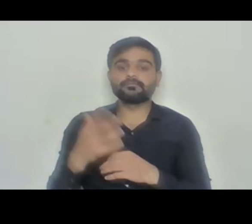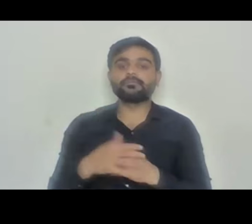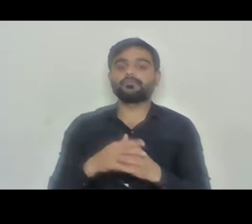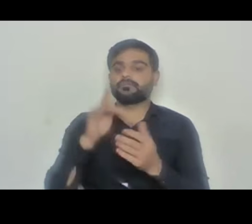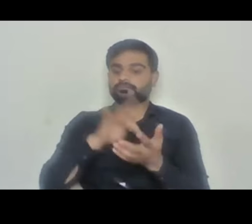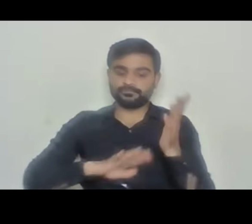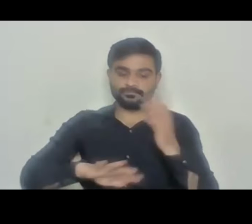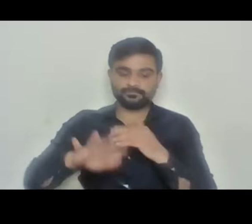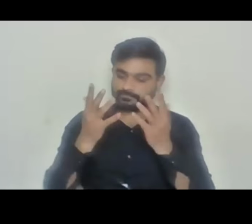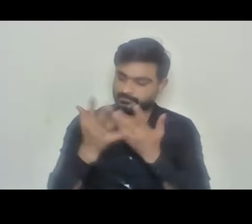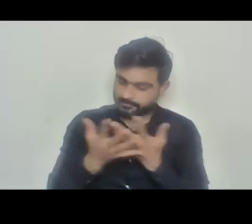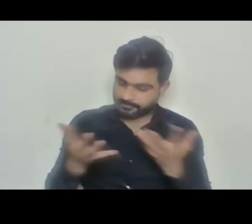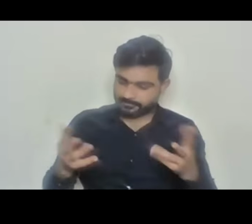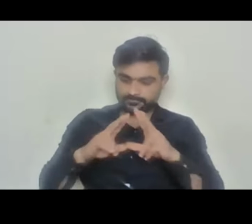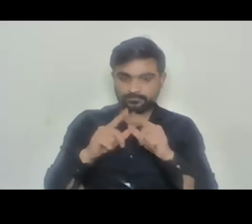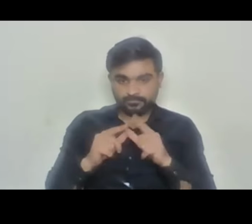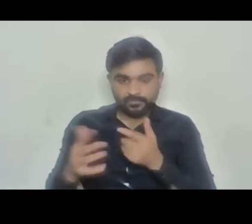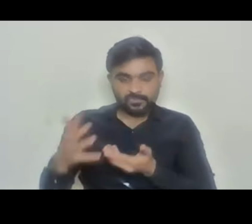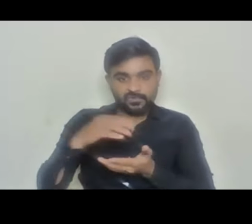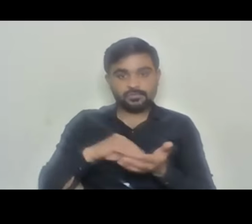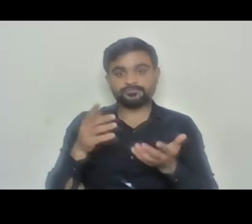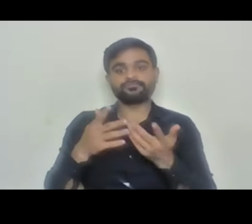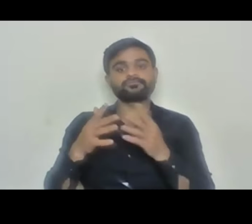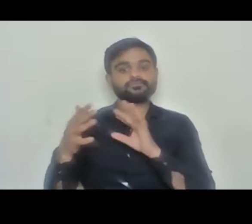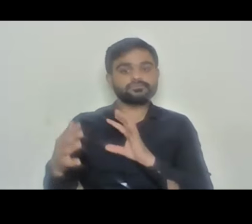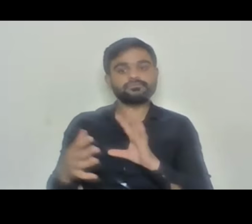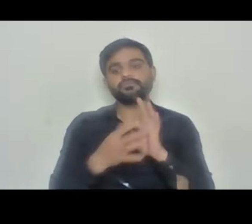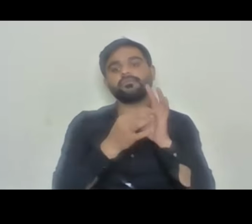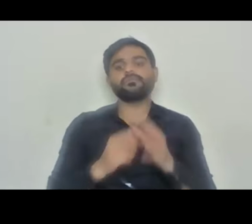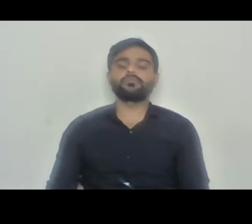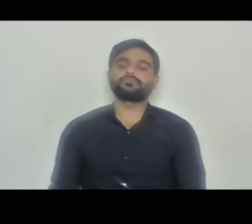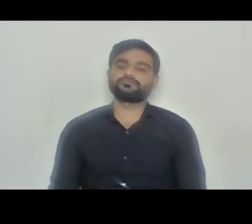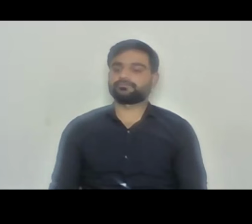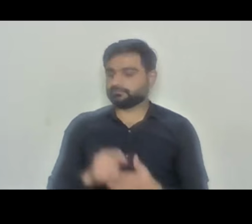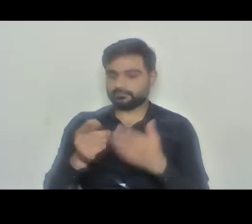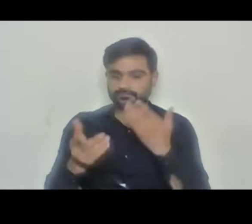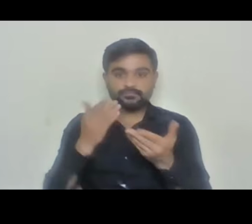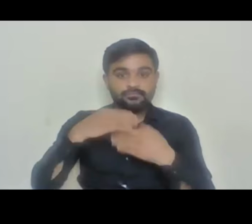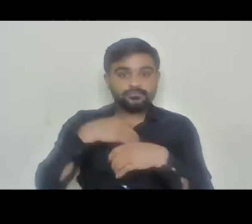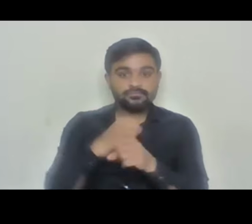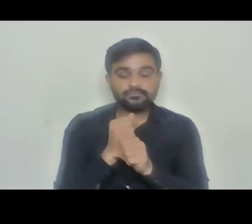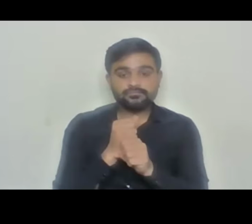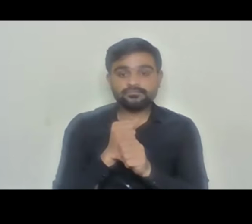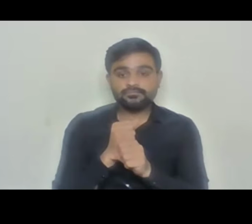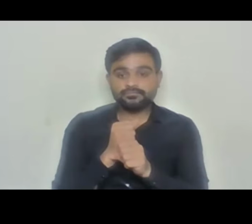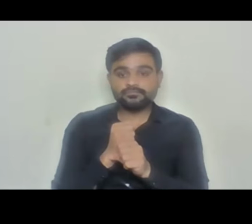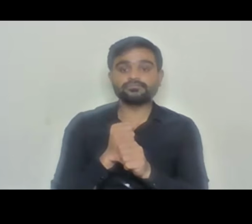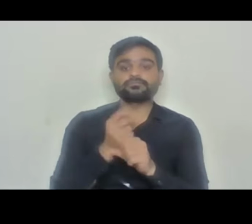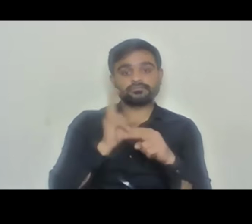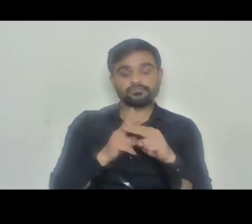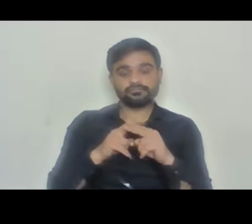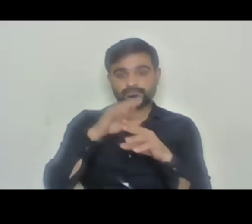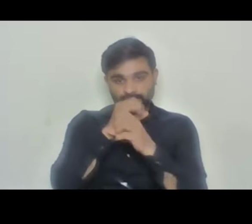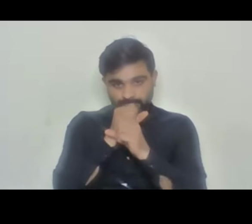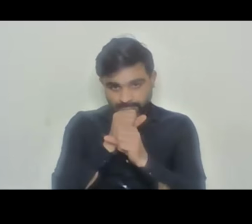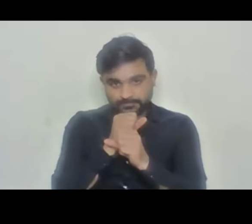do you store it. So data privacy is very important. How do you make it how do you keep it confidential,